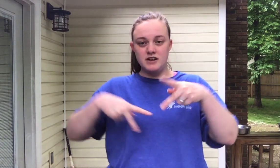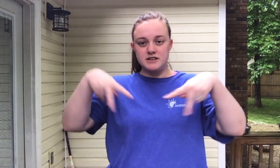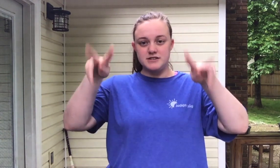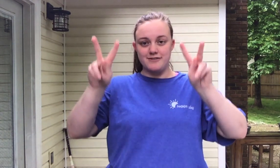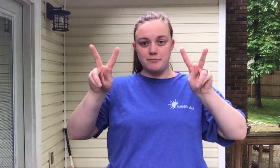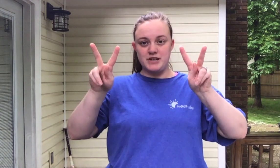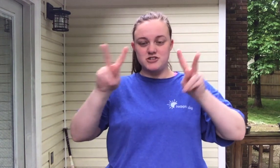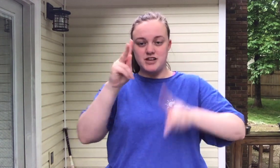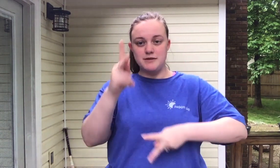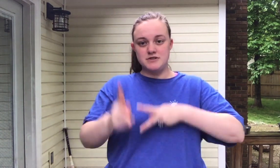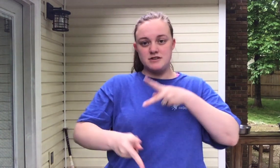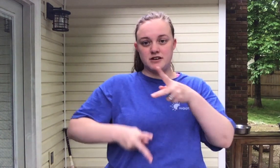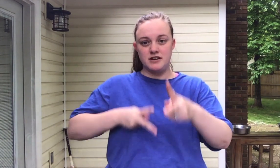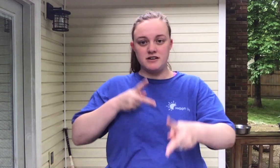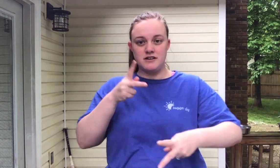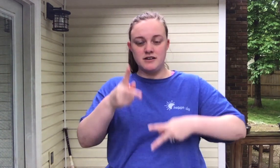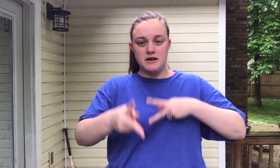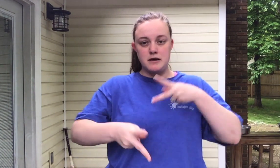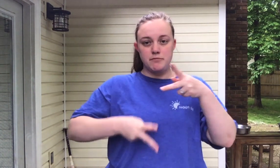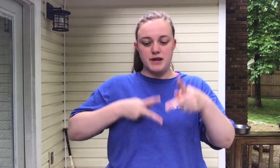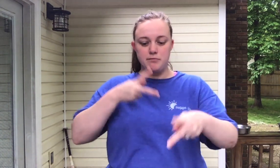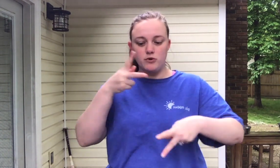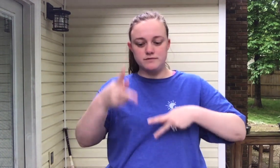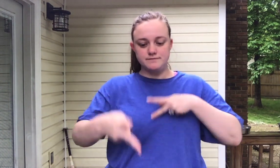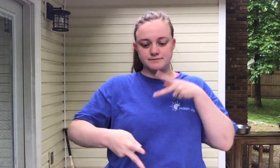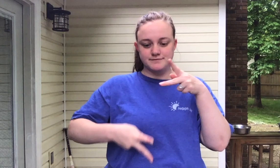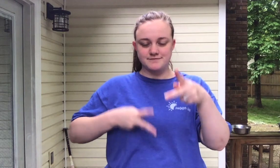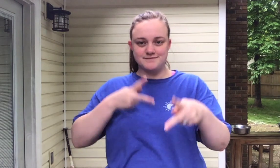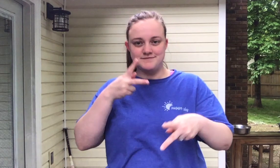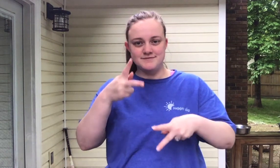Save your P shapes. People.